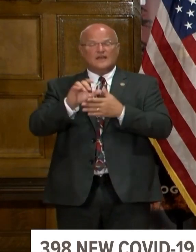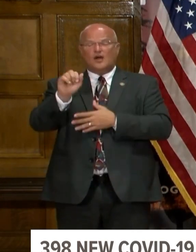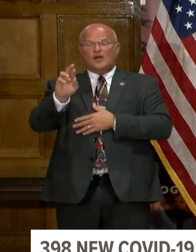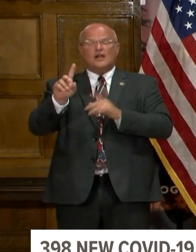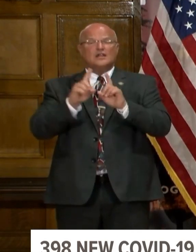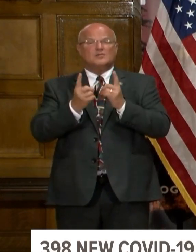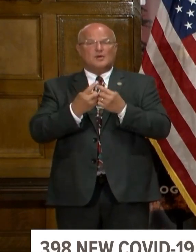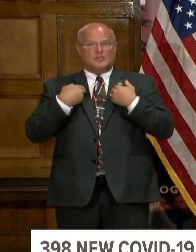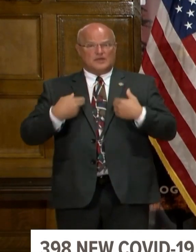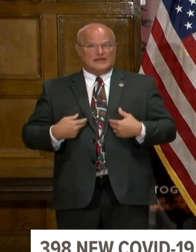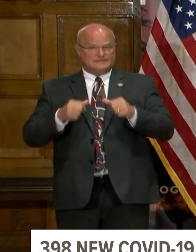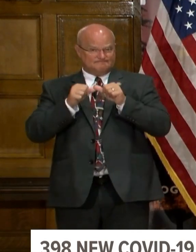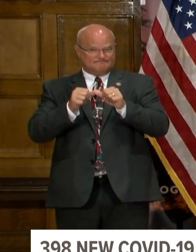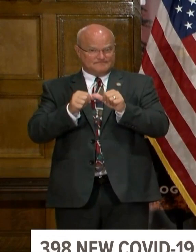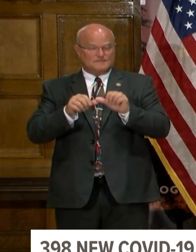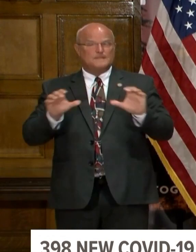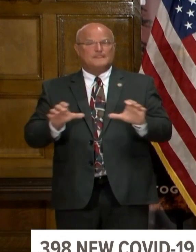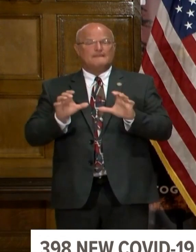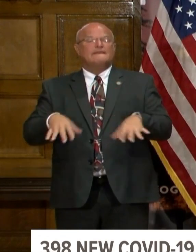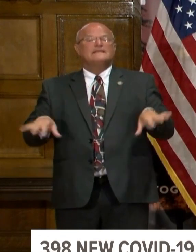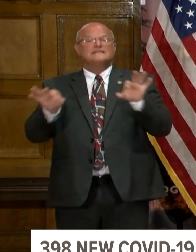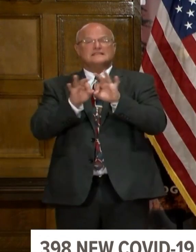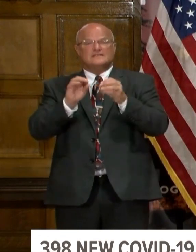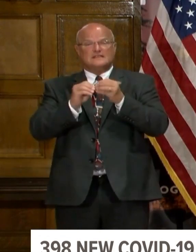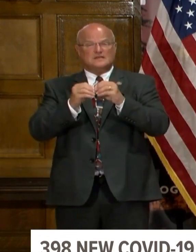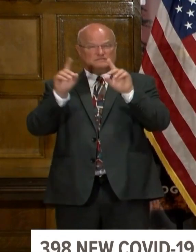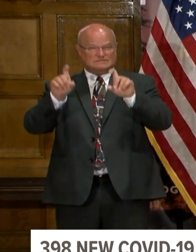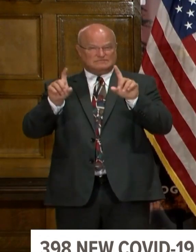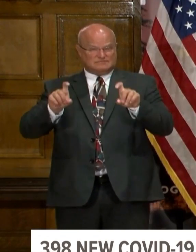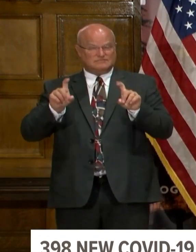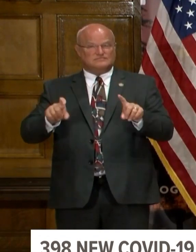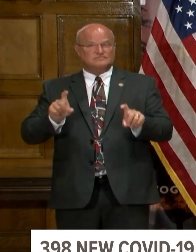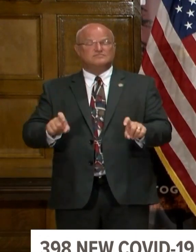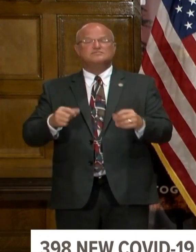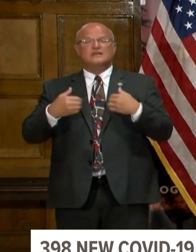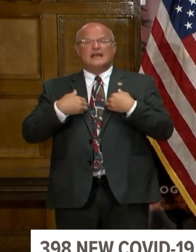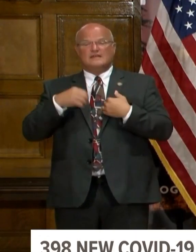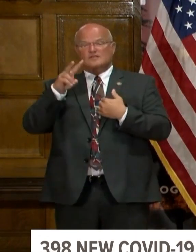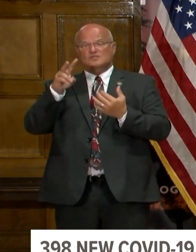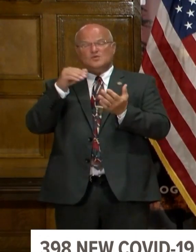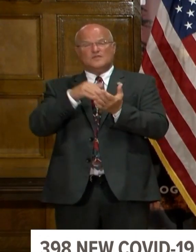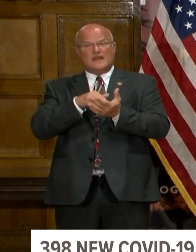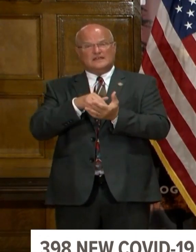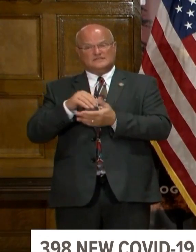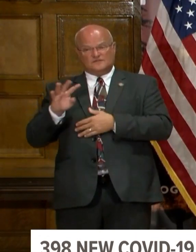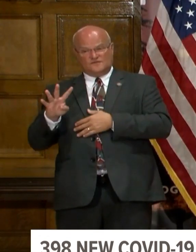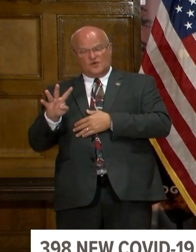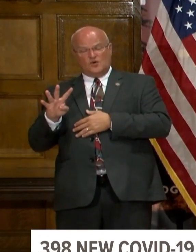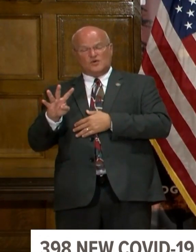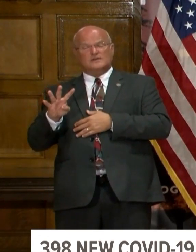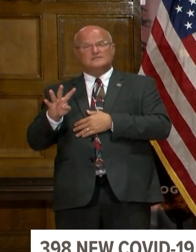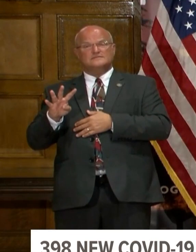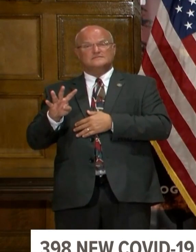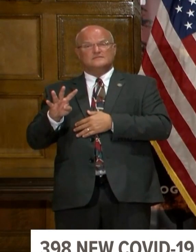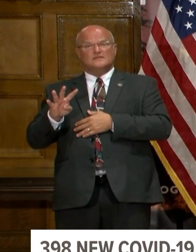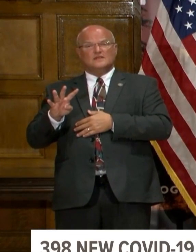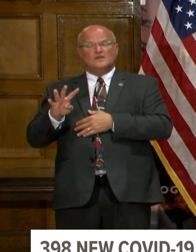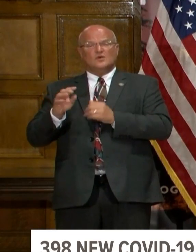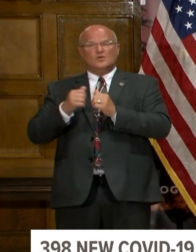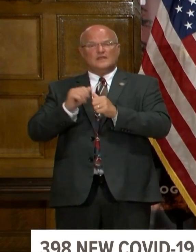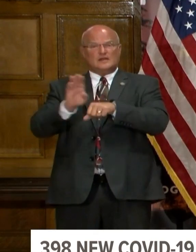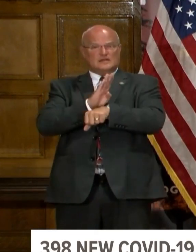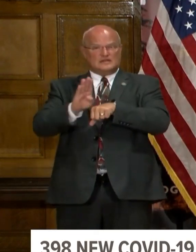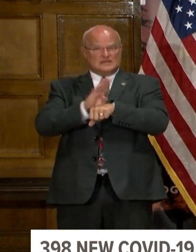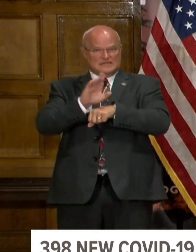Arkansas Department of Health continues to do a significant number of tests. There were 2,004, followed by our